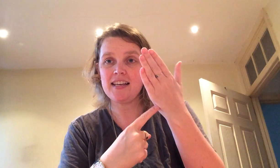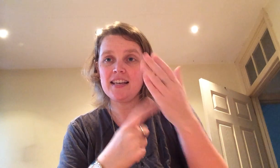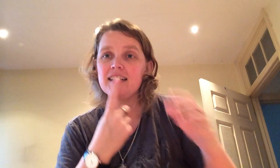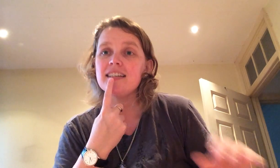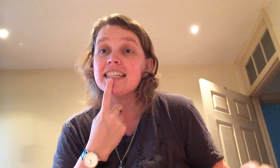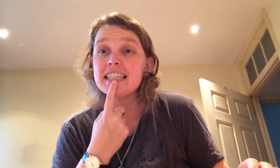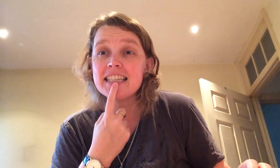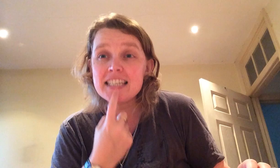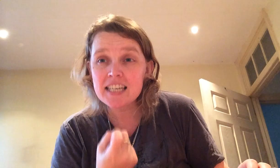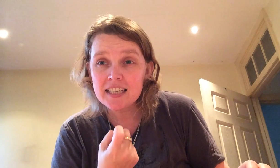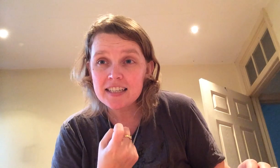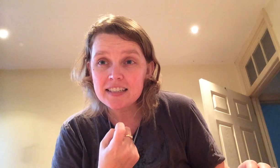T,